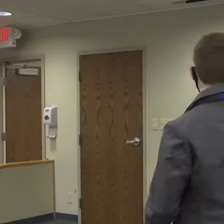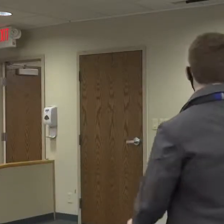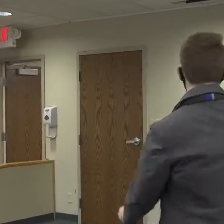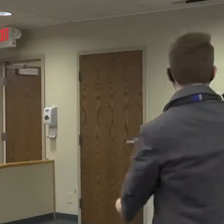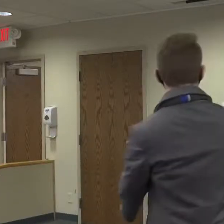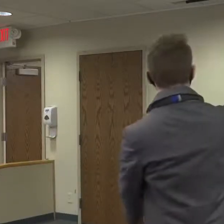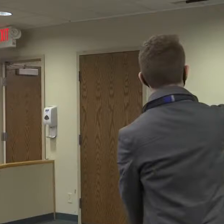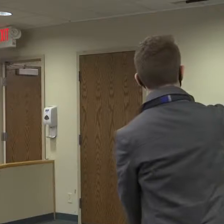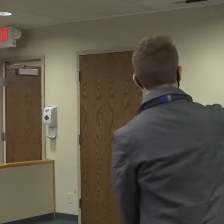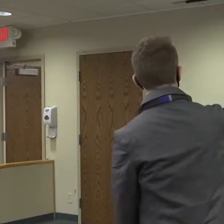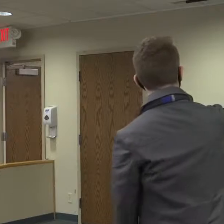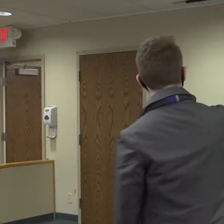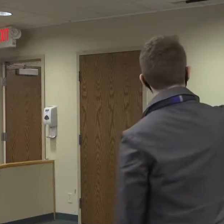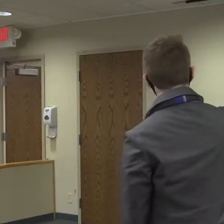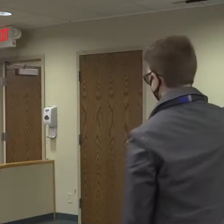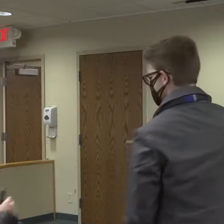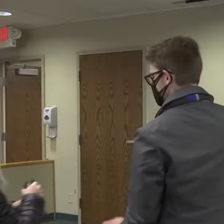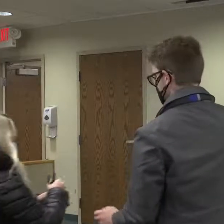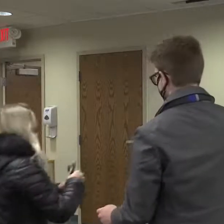Perfect.